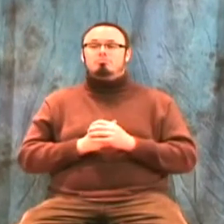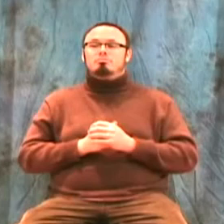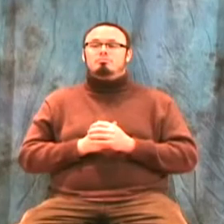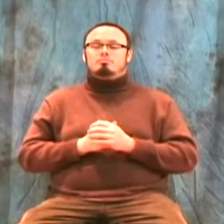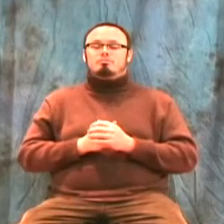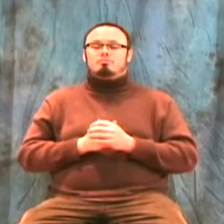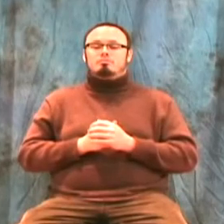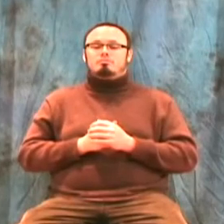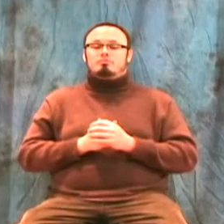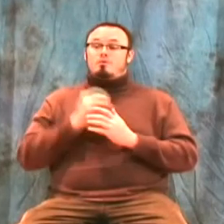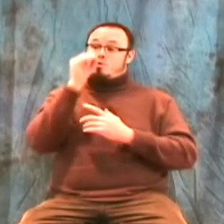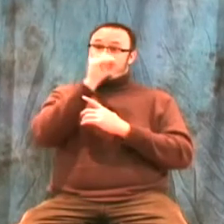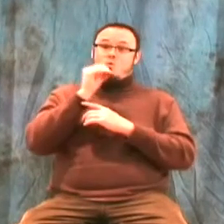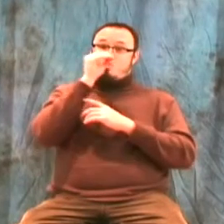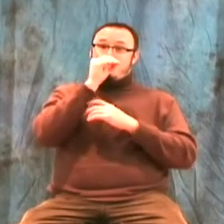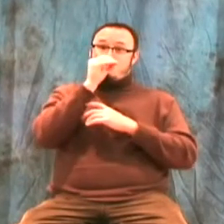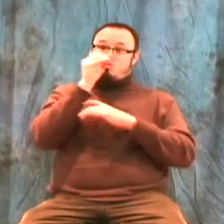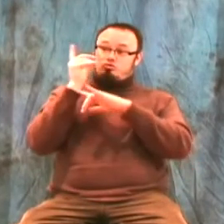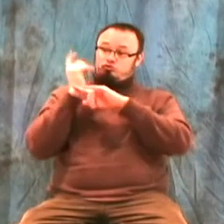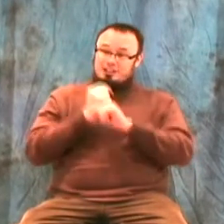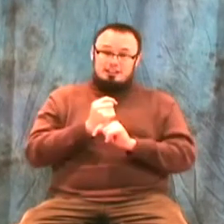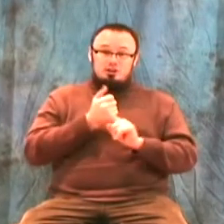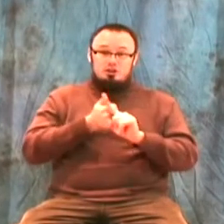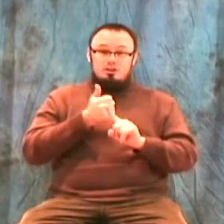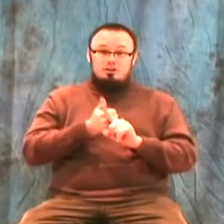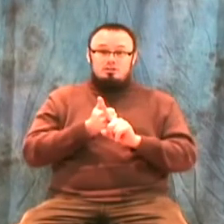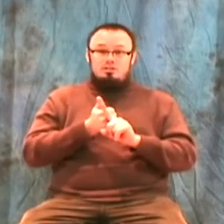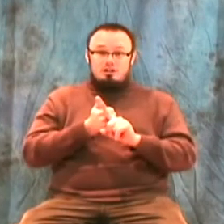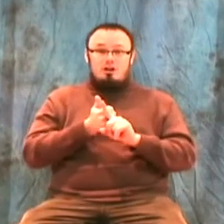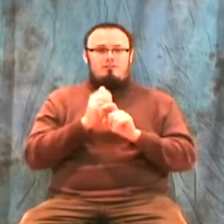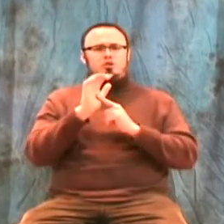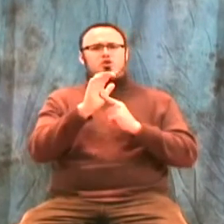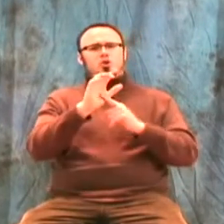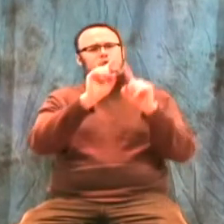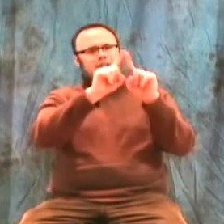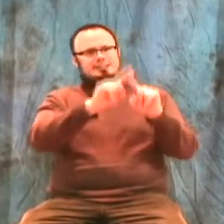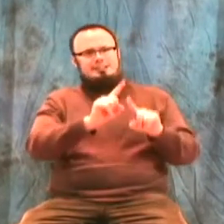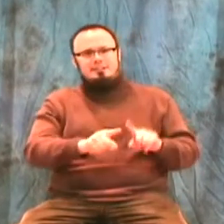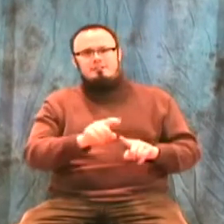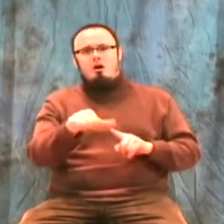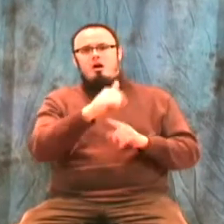The oral tradition brings out the significance of other numbers like 248,